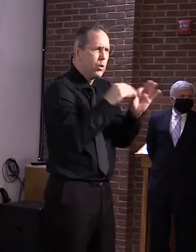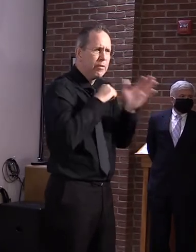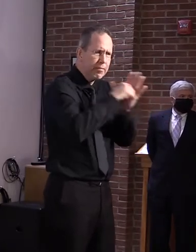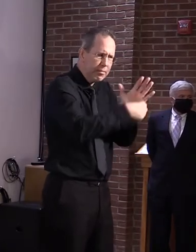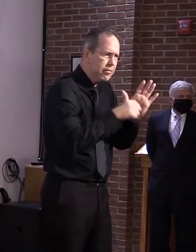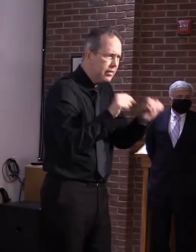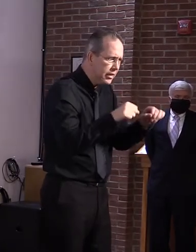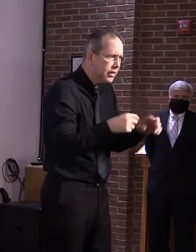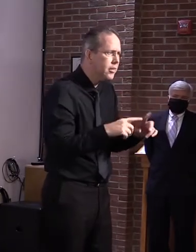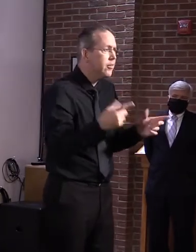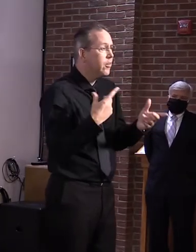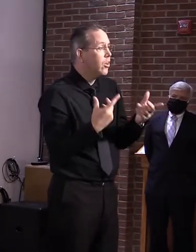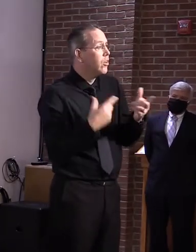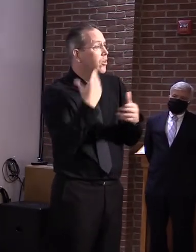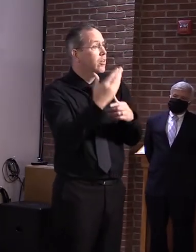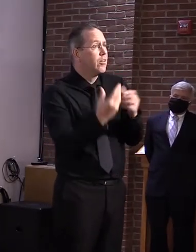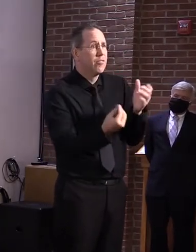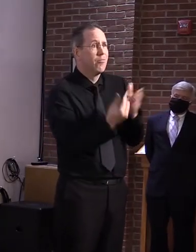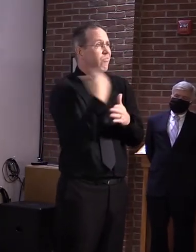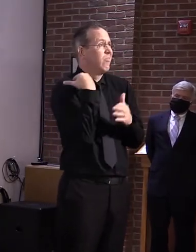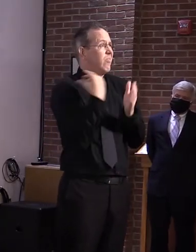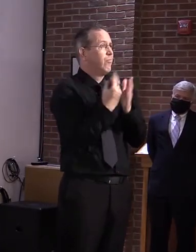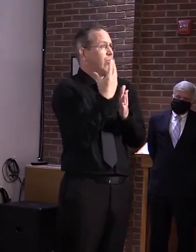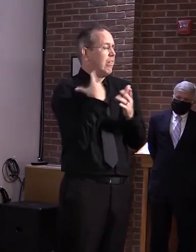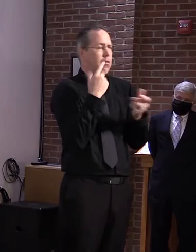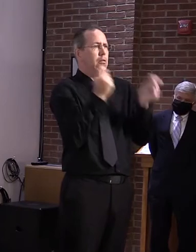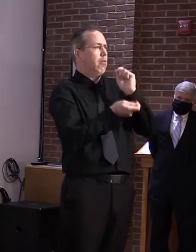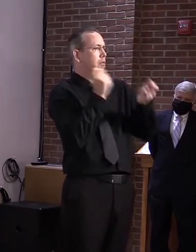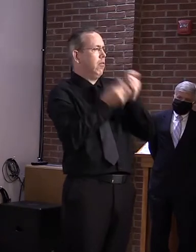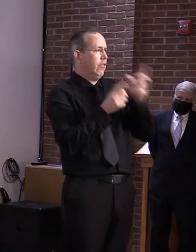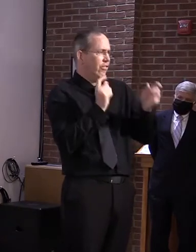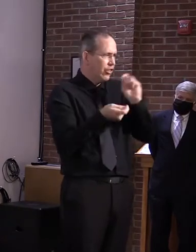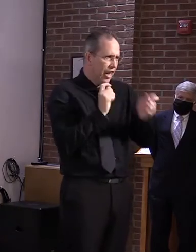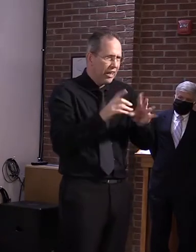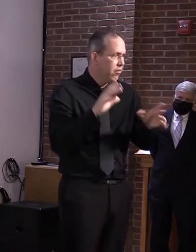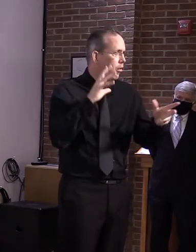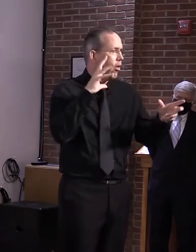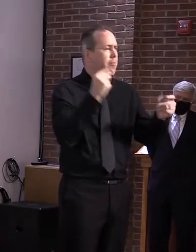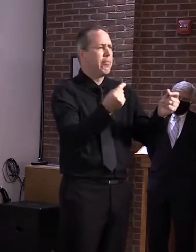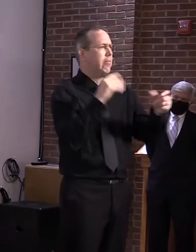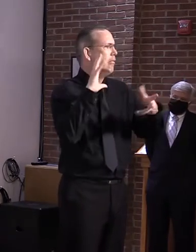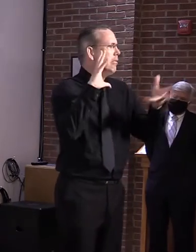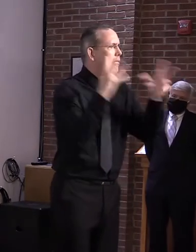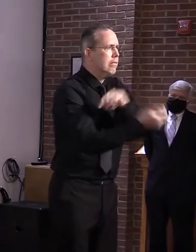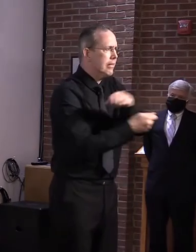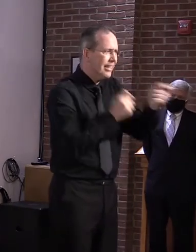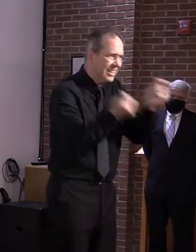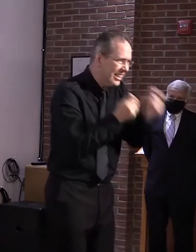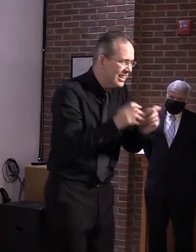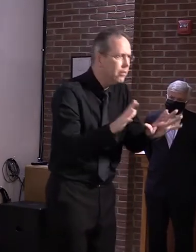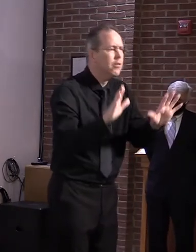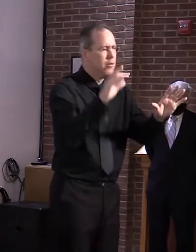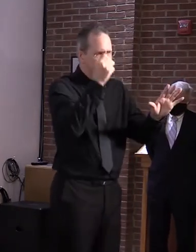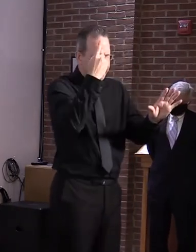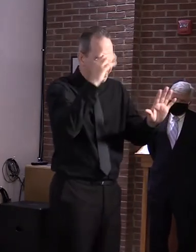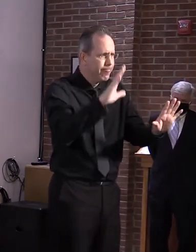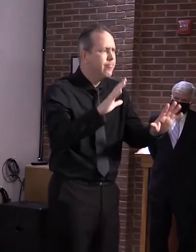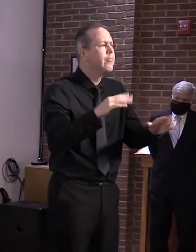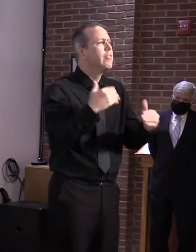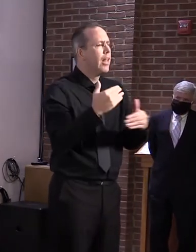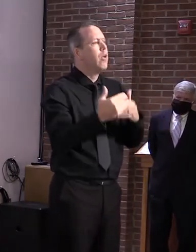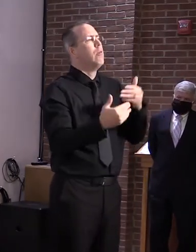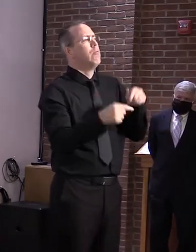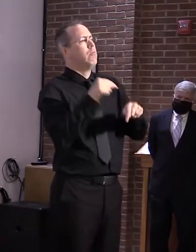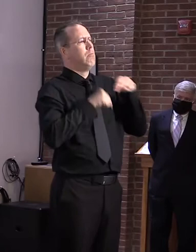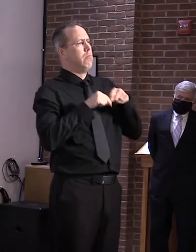we did do online. That was done very quickly. Some of it was done very well, and some of it was not done very well.